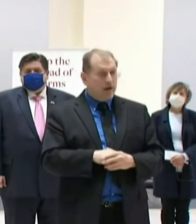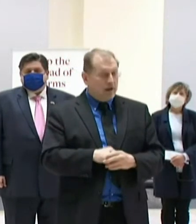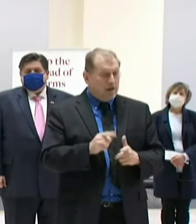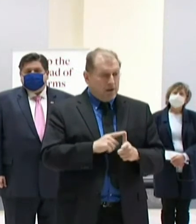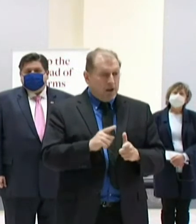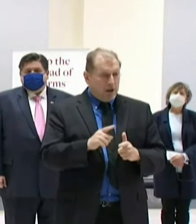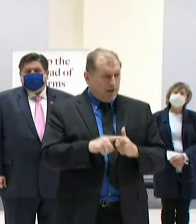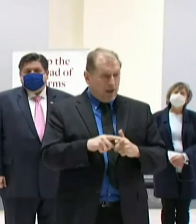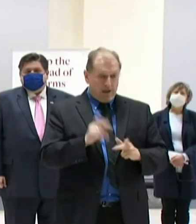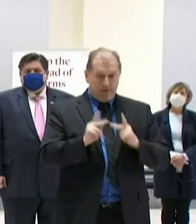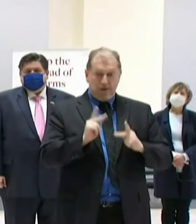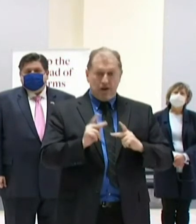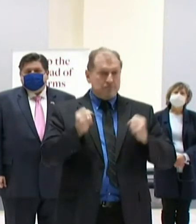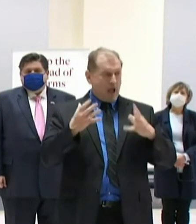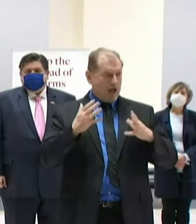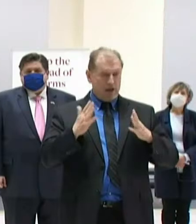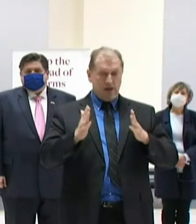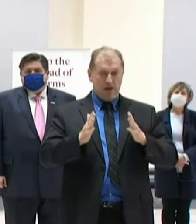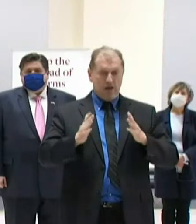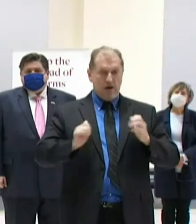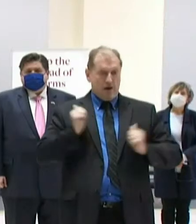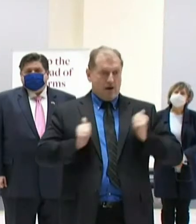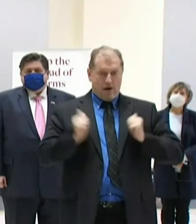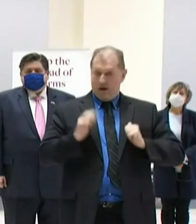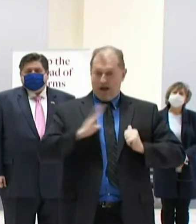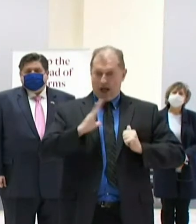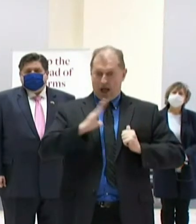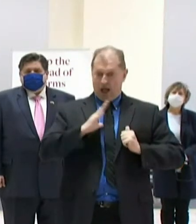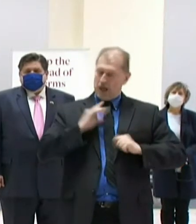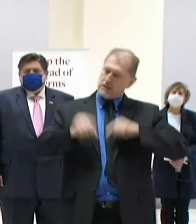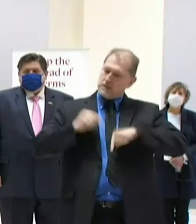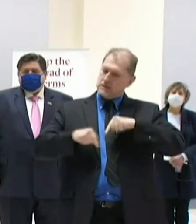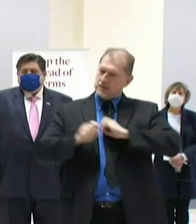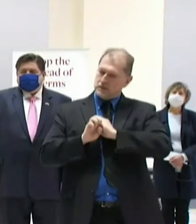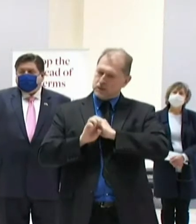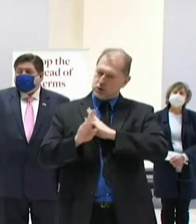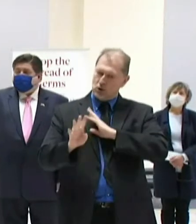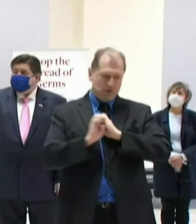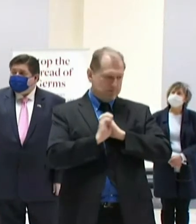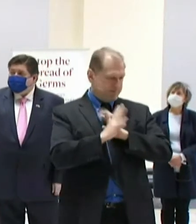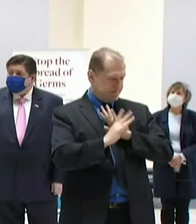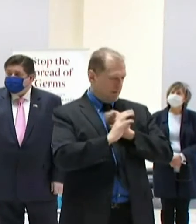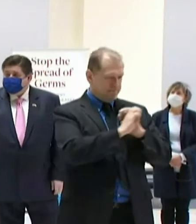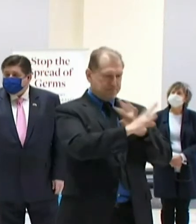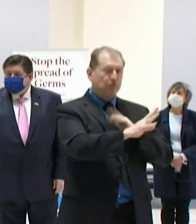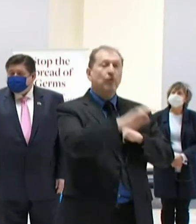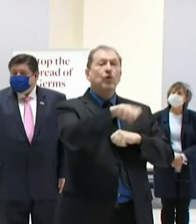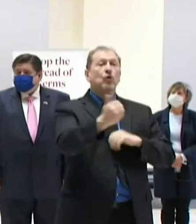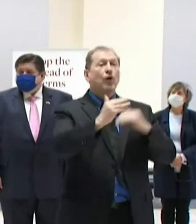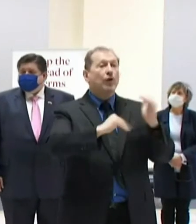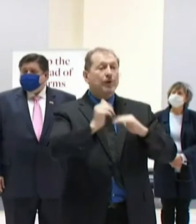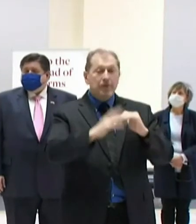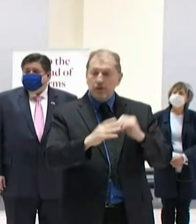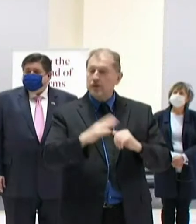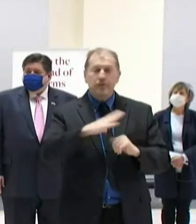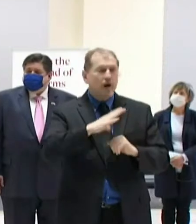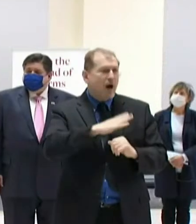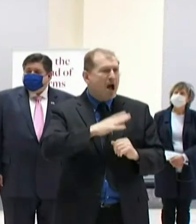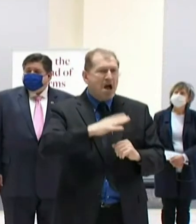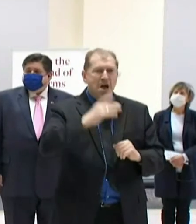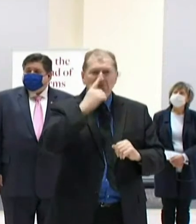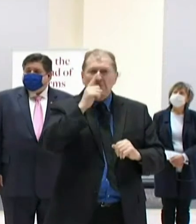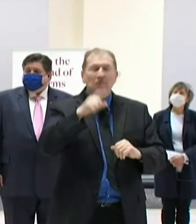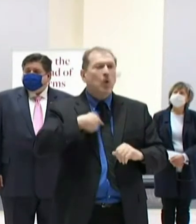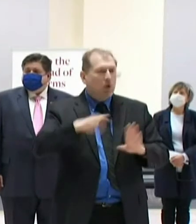high enough and other businesses want to jump into this initiative, we will be more than willing to open up further